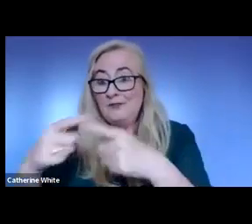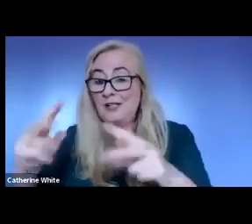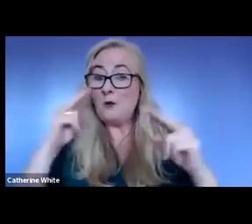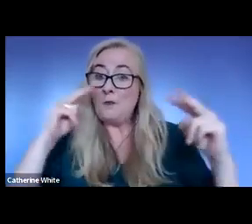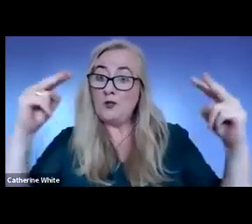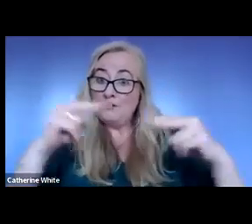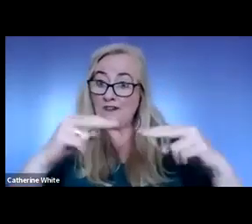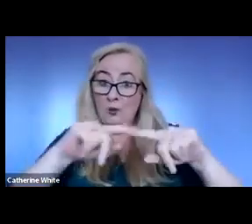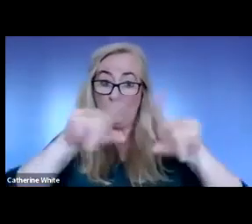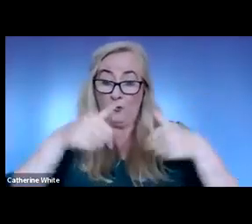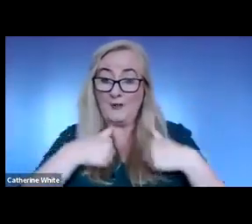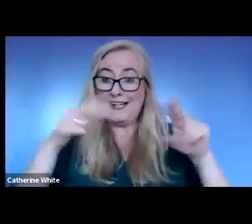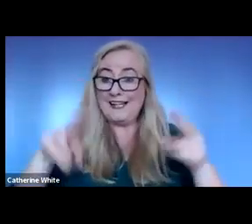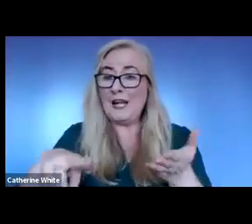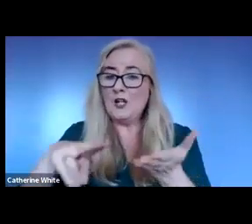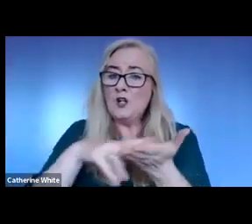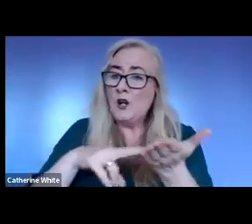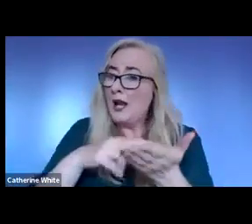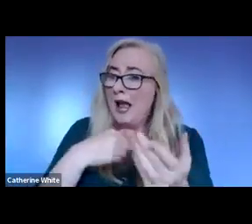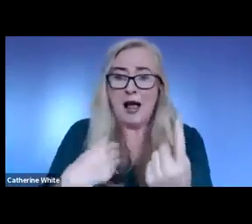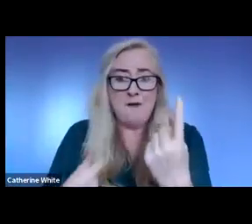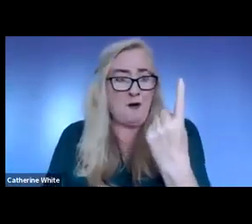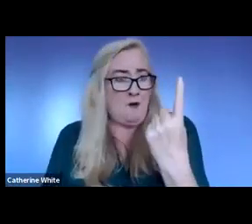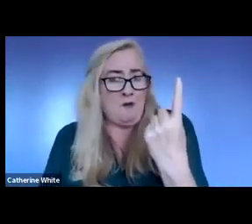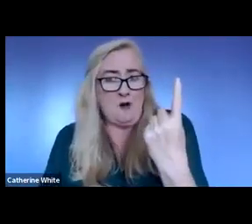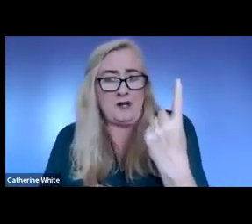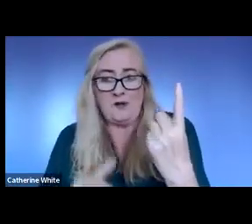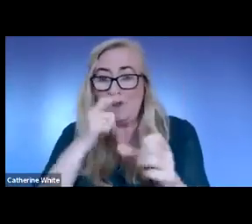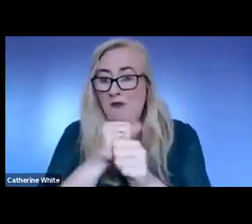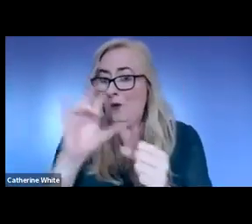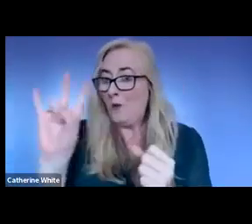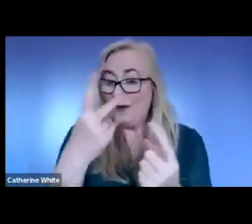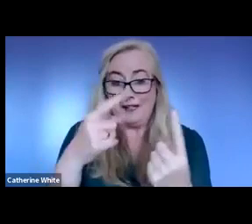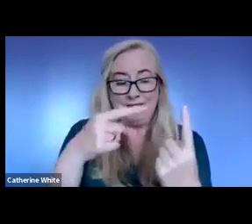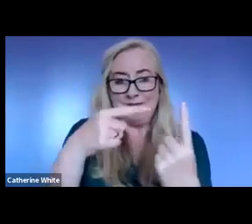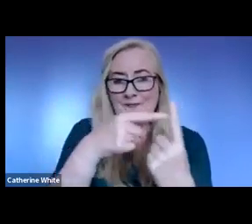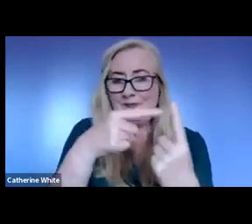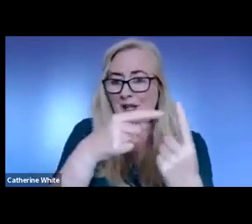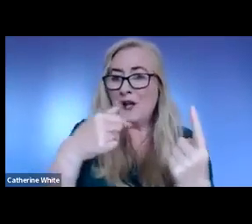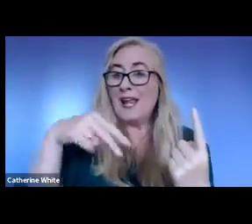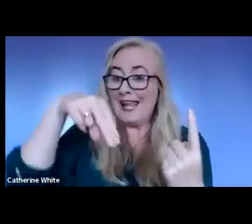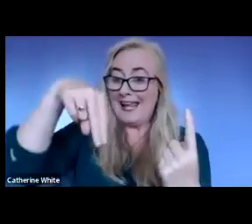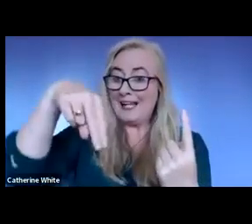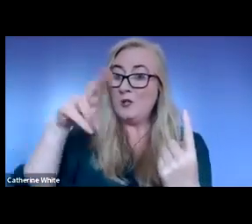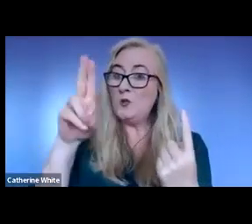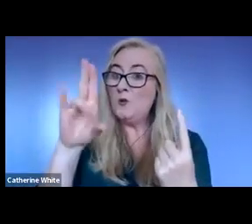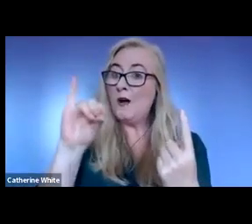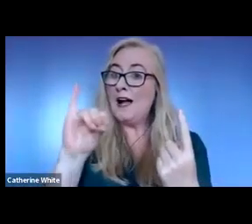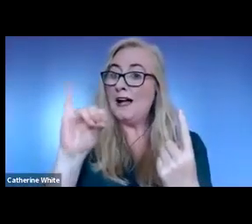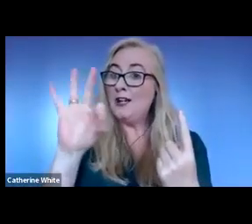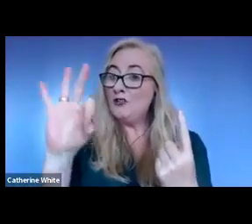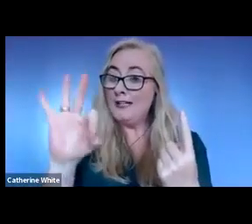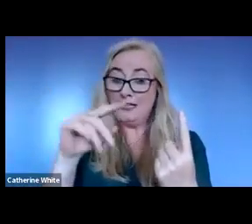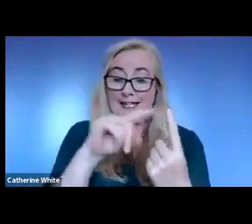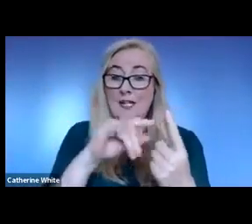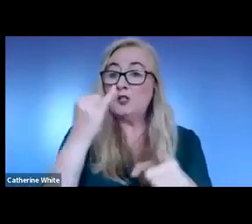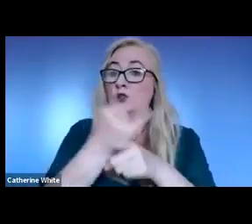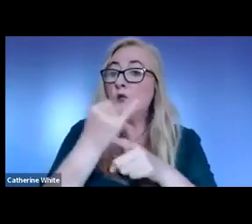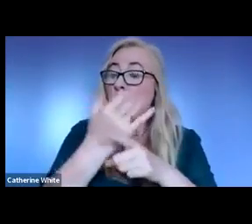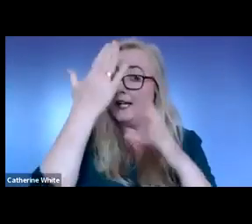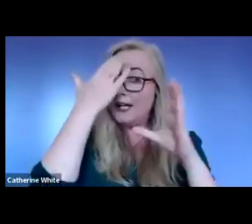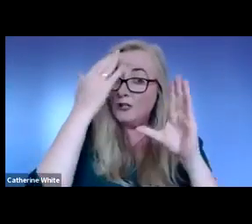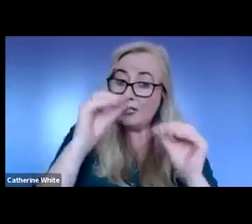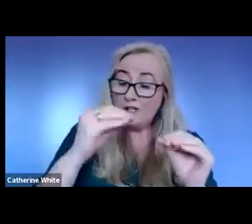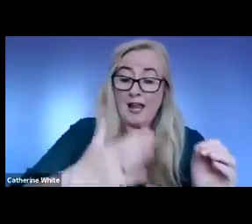this. And I'm just going to talk about one very quickly, something we've been working at in NUIG with the School of Education, the Institute of Life